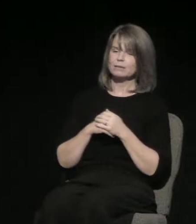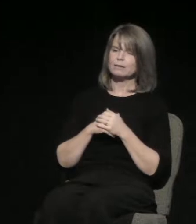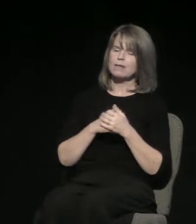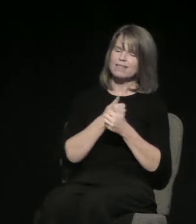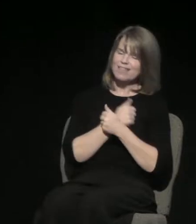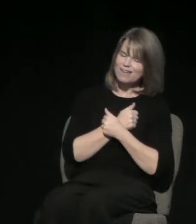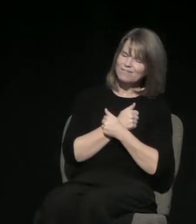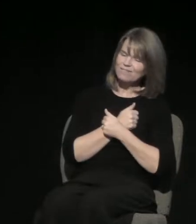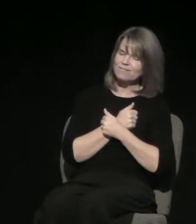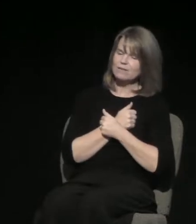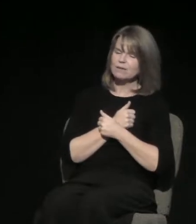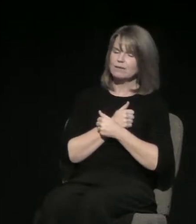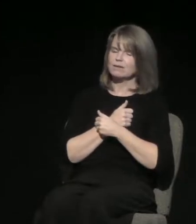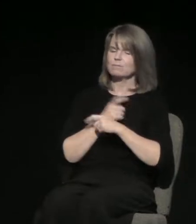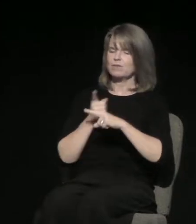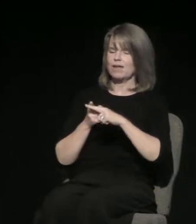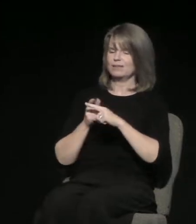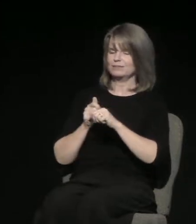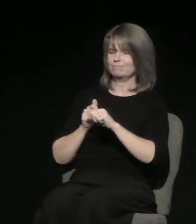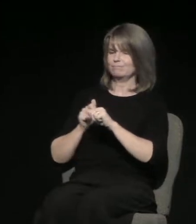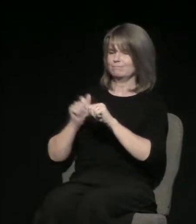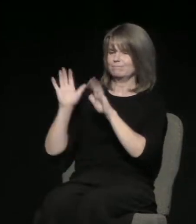Is Love Holding The Rings